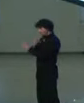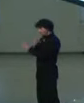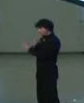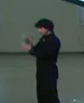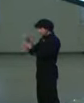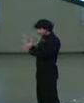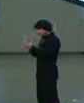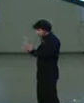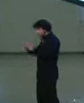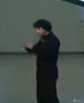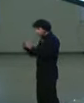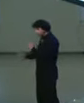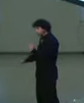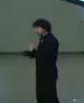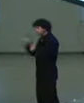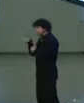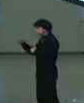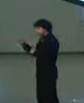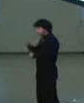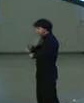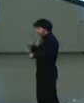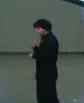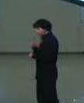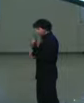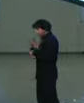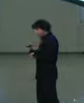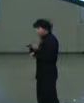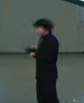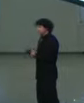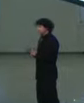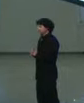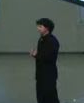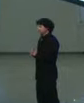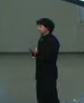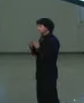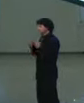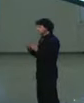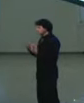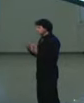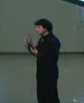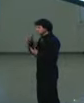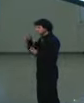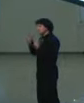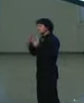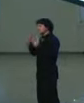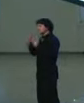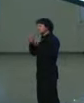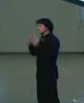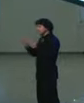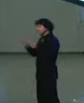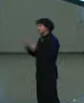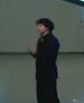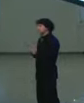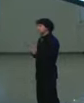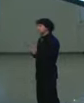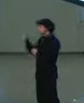them. They thought it would just be a bit of fun. They came up with the idea where they were watching television and sort of riffed off each